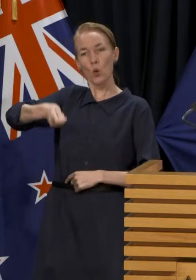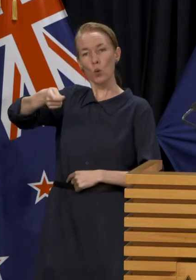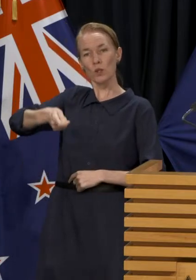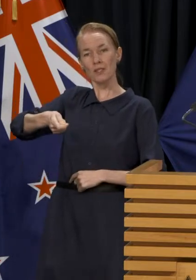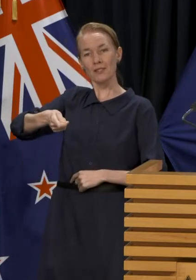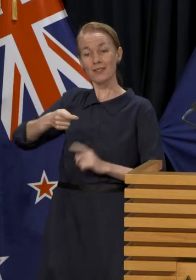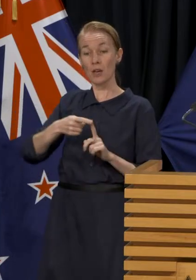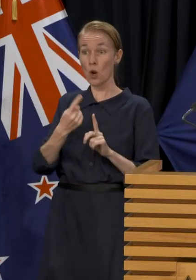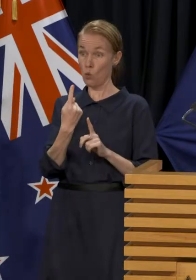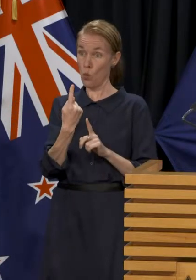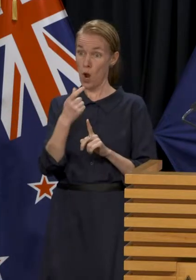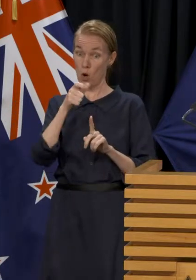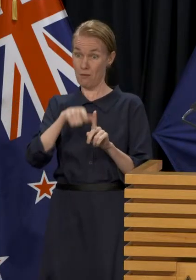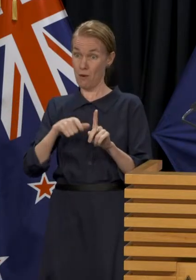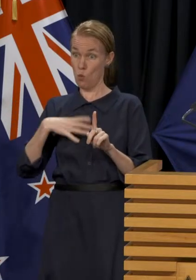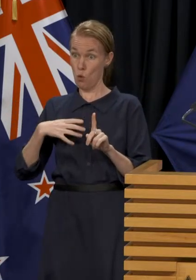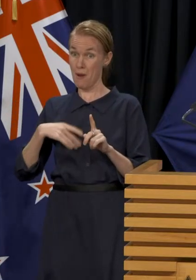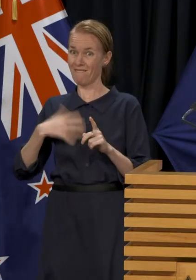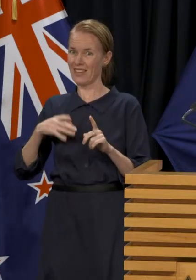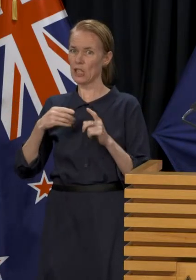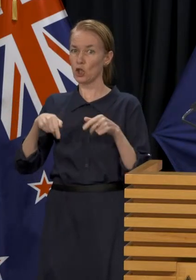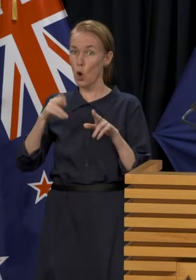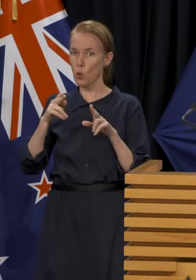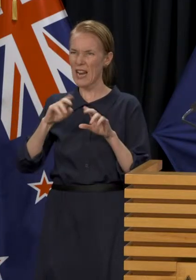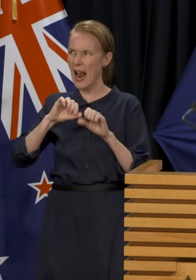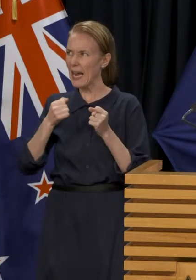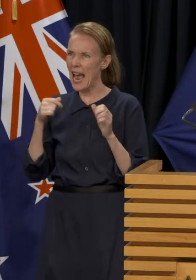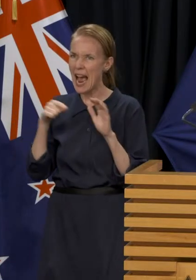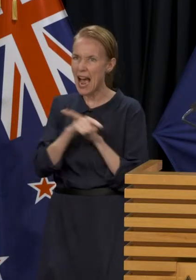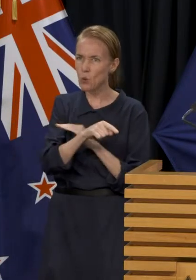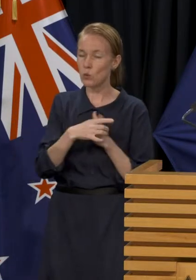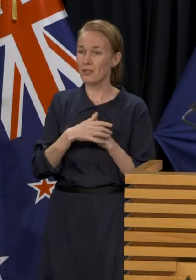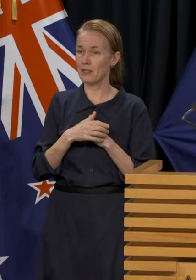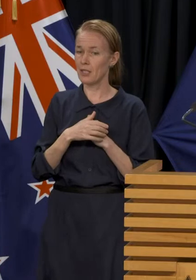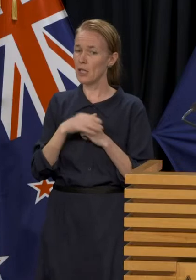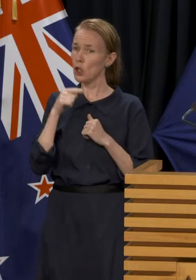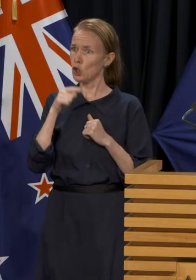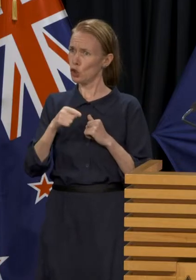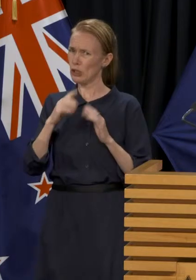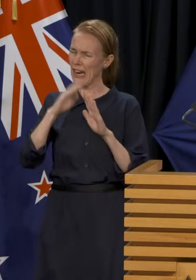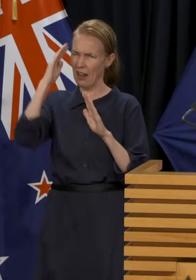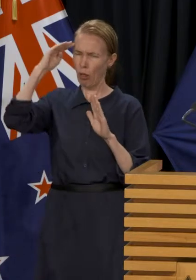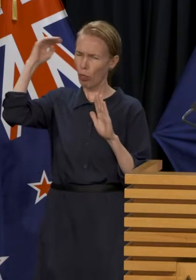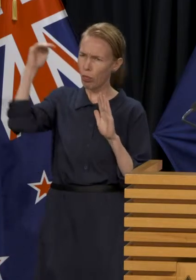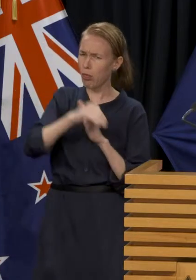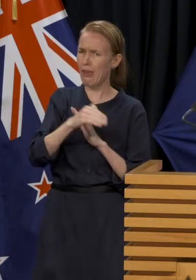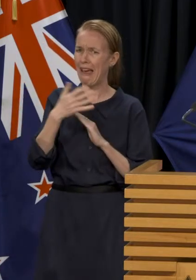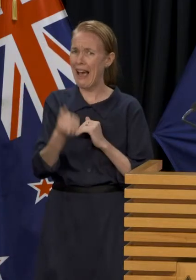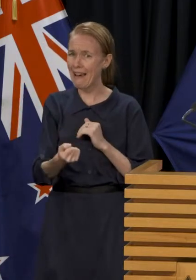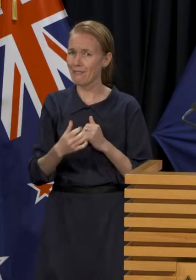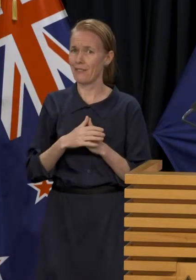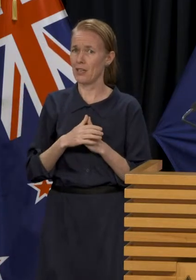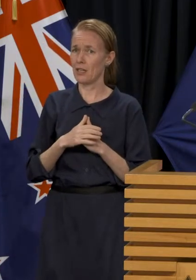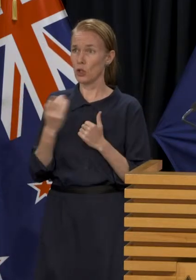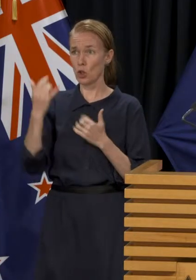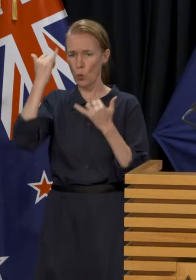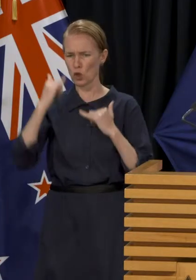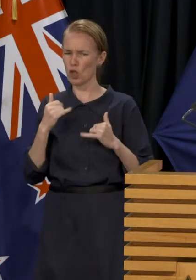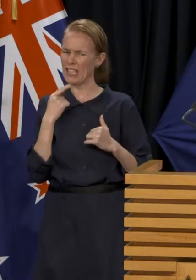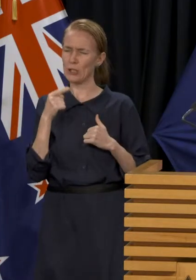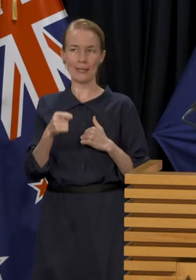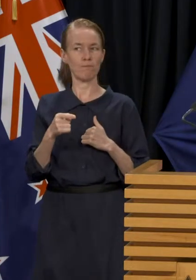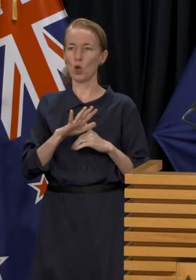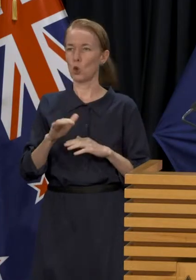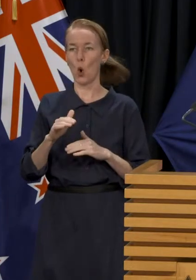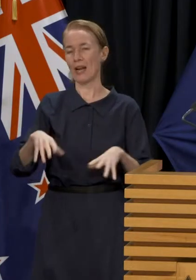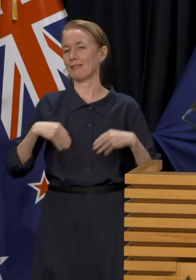weren't enough mental health facilities there to pick up what she was going through. So has it changed since then? Yeah,